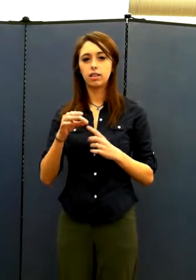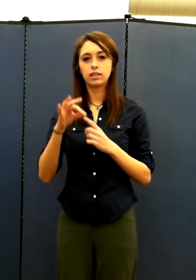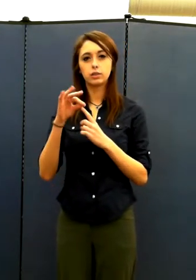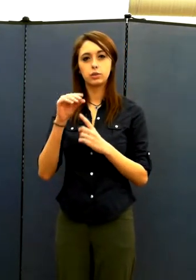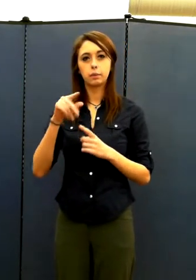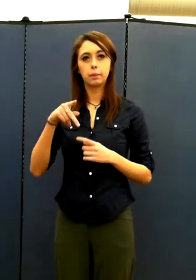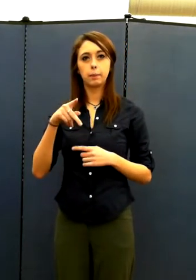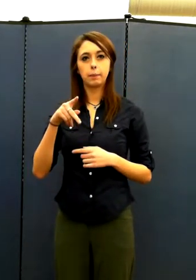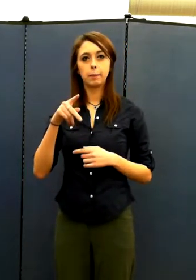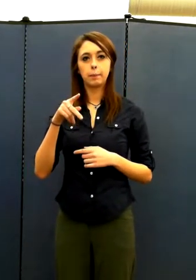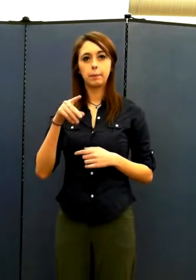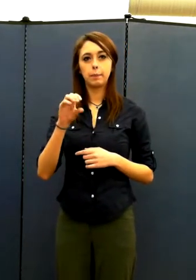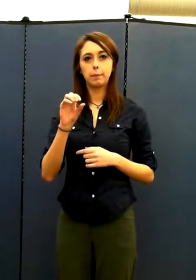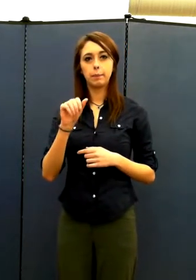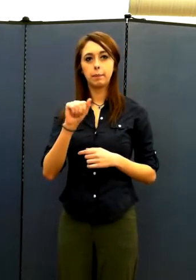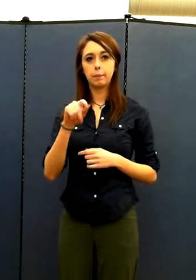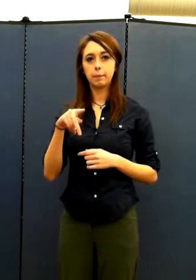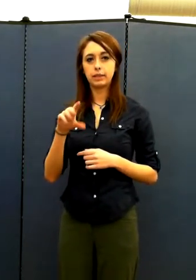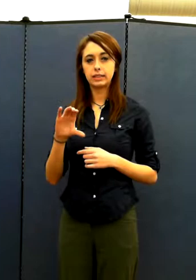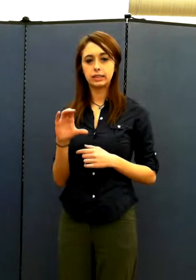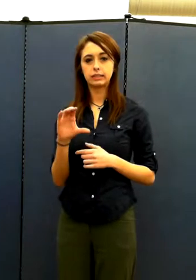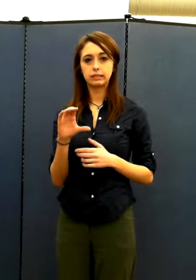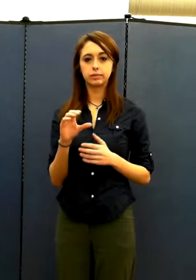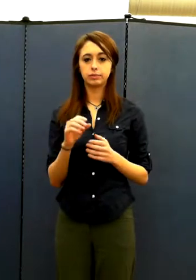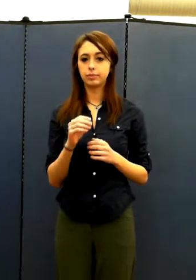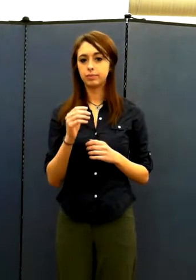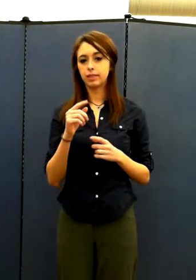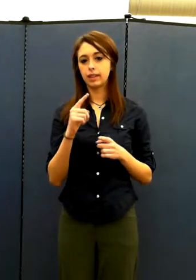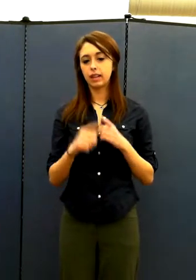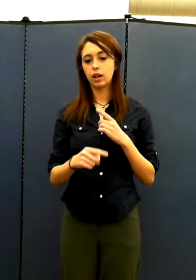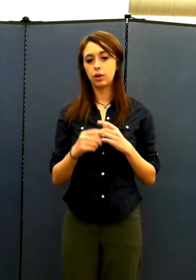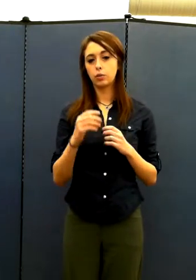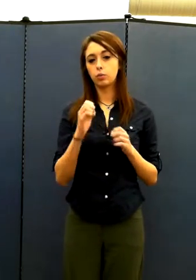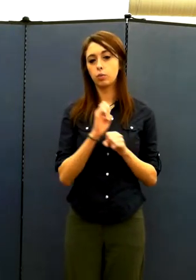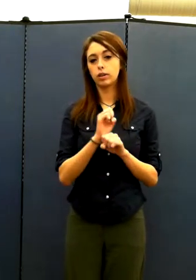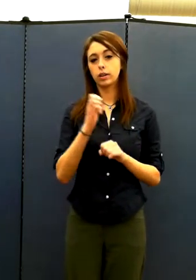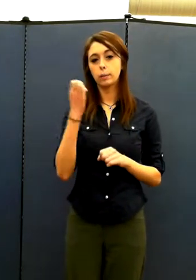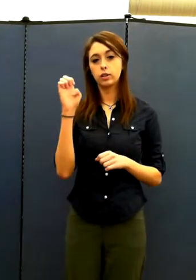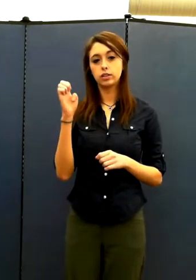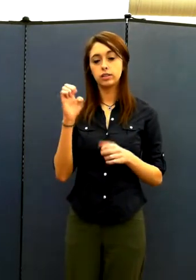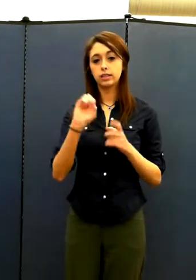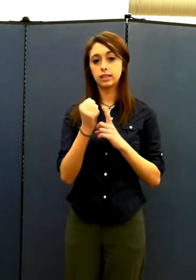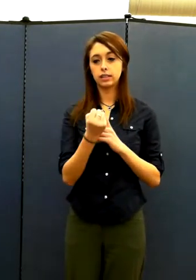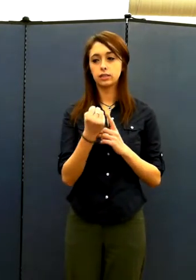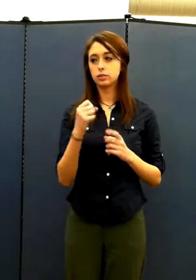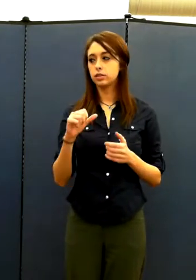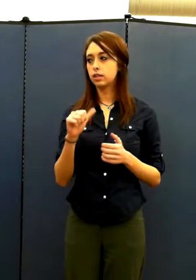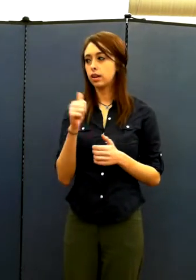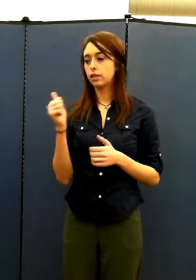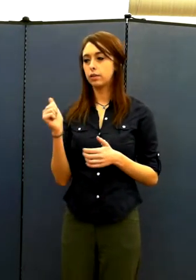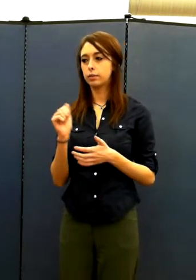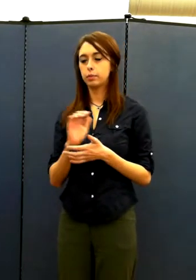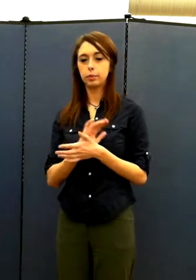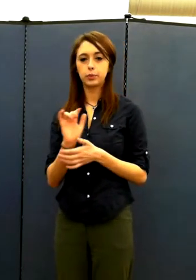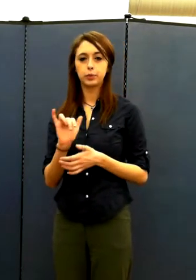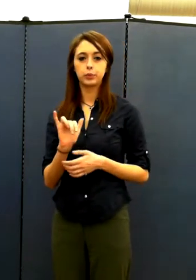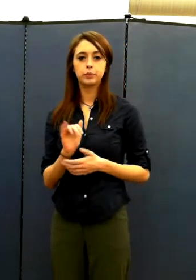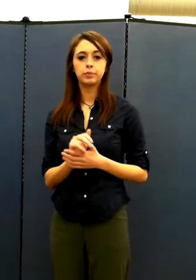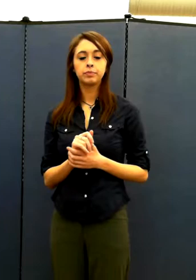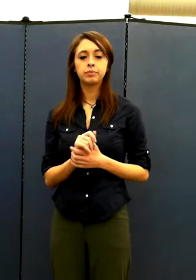So you cannot work in emergency settings, and there's a couple other on that paper too that I want to show. But please know that just because